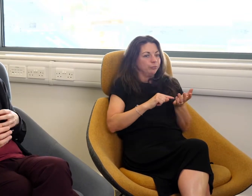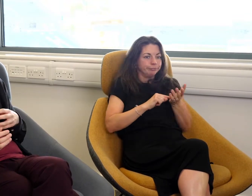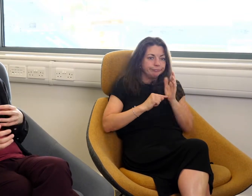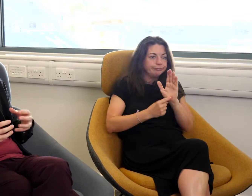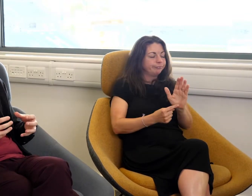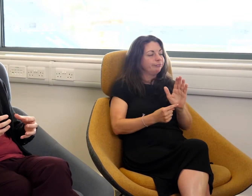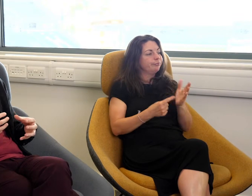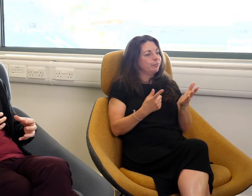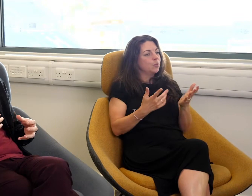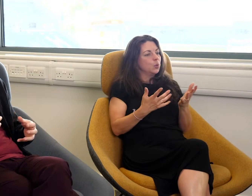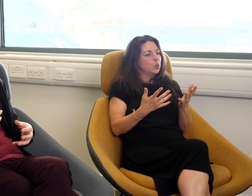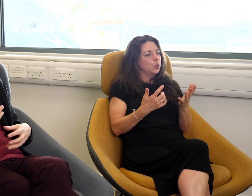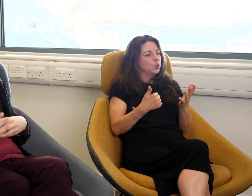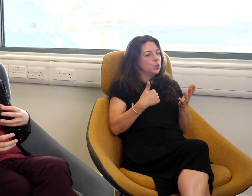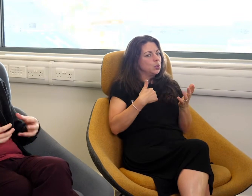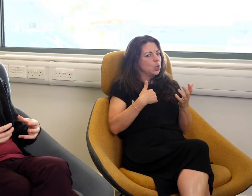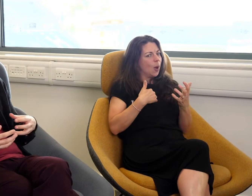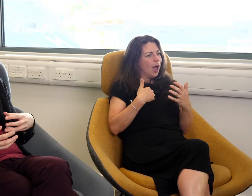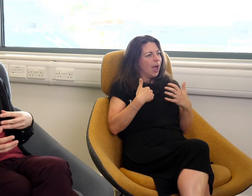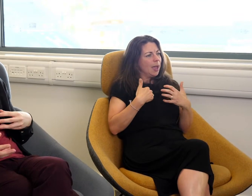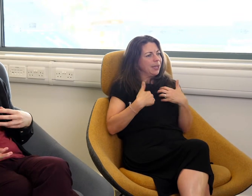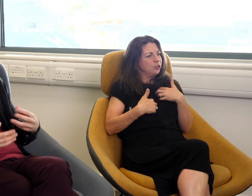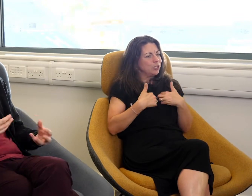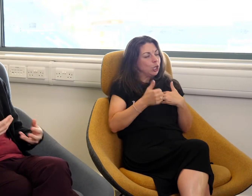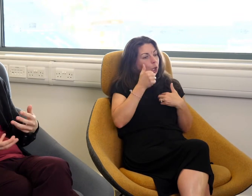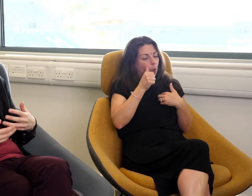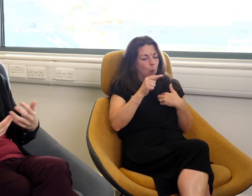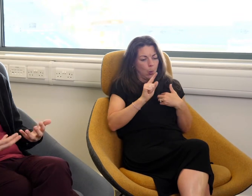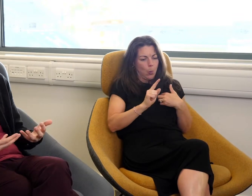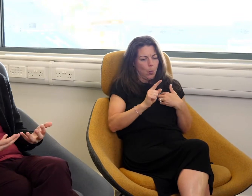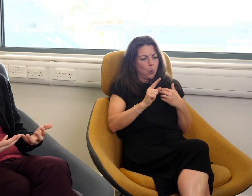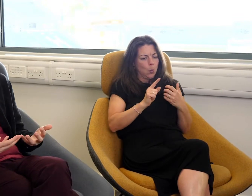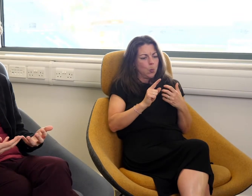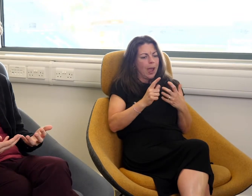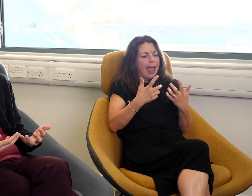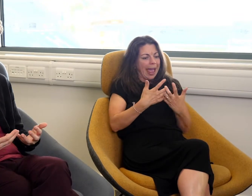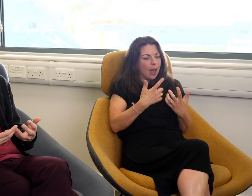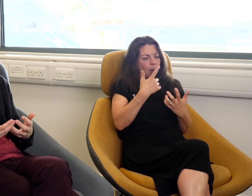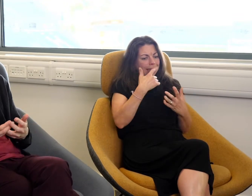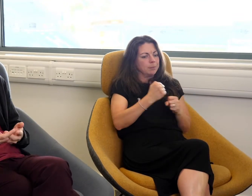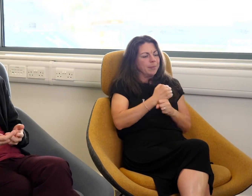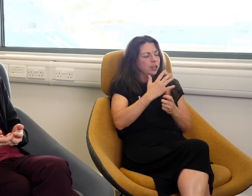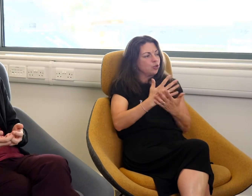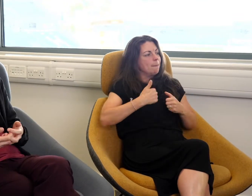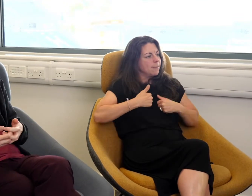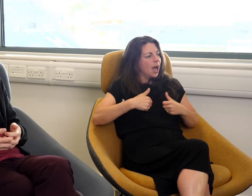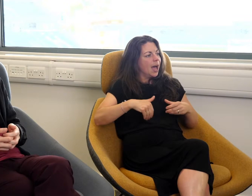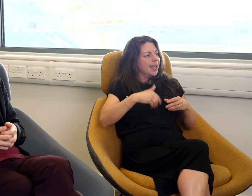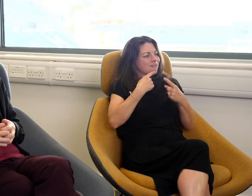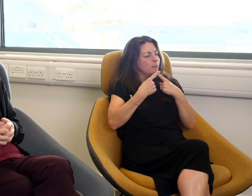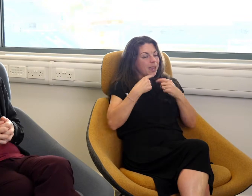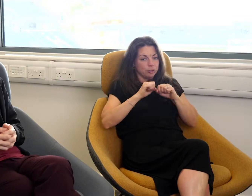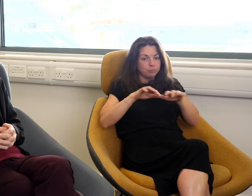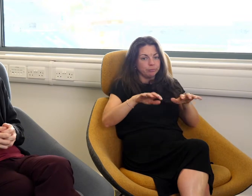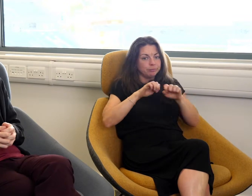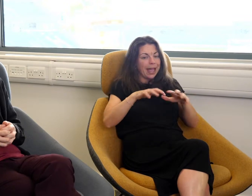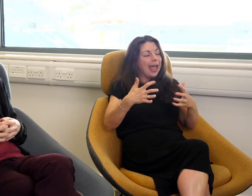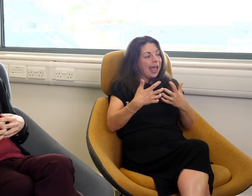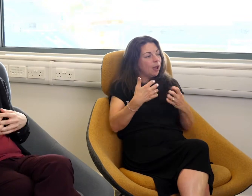what techniques I can use to sort of make the stuff that I put out more accessible, and I'm sure lots of other MPs are in the same situation.